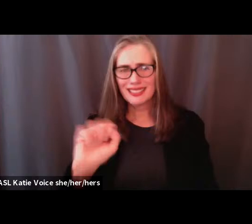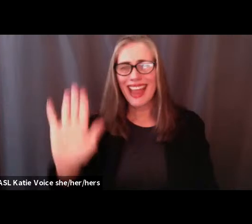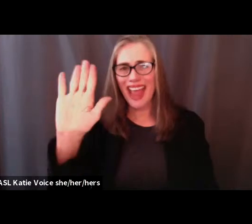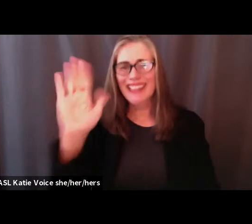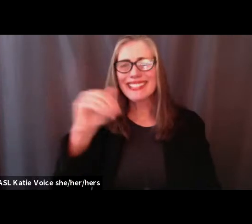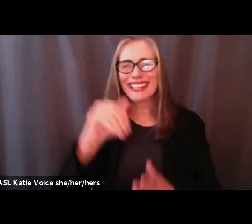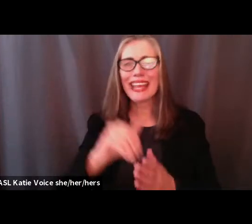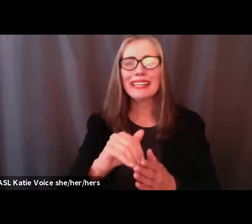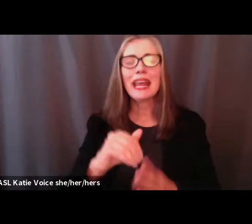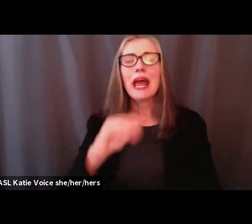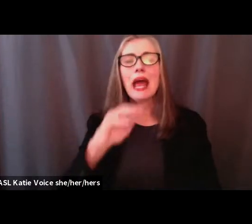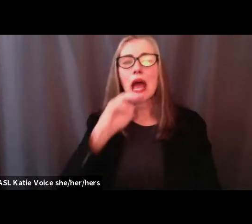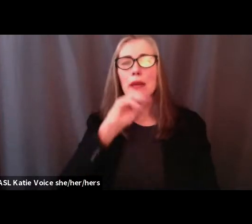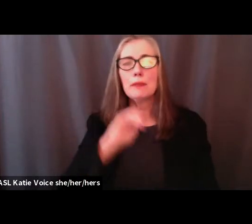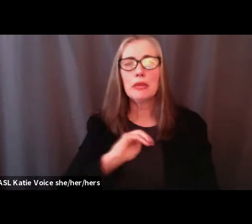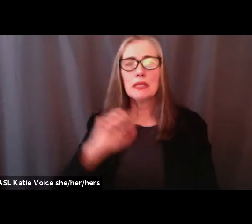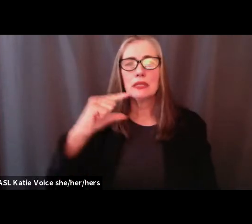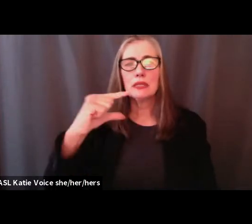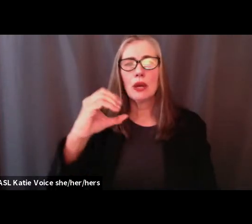Goldman.